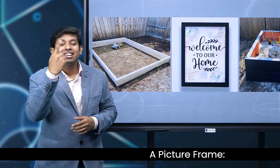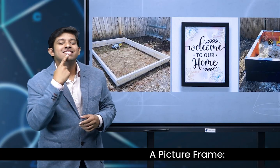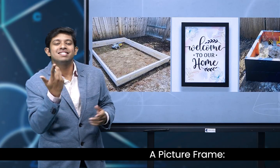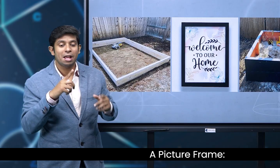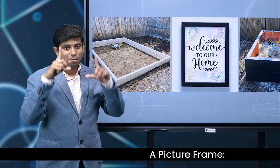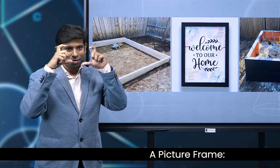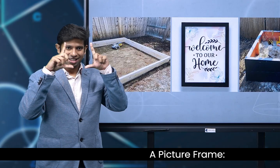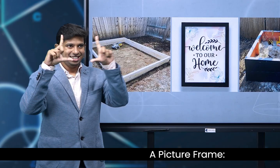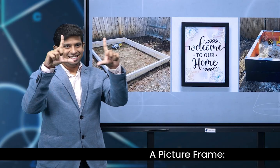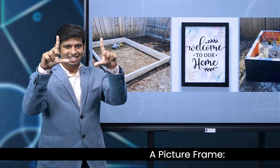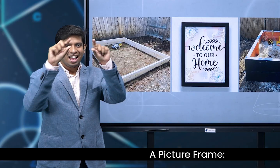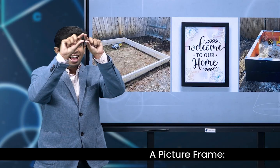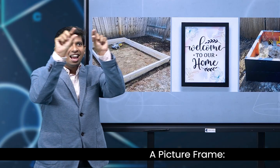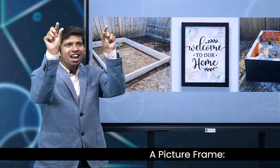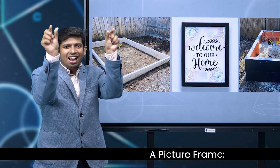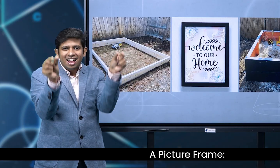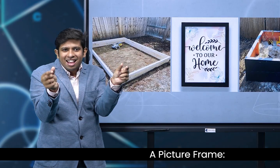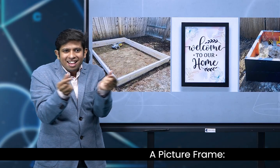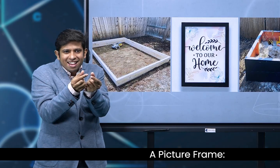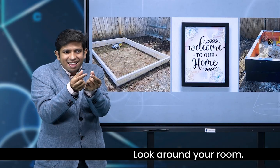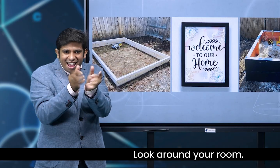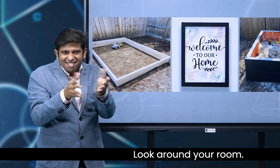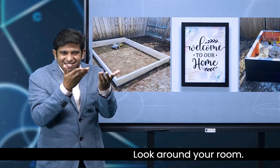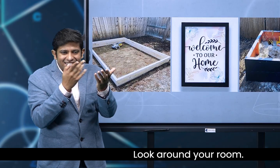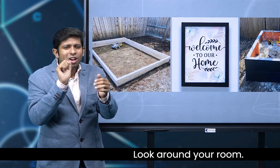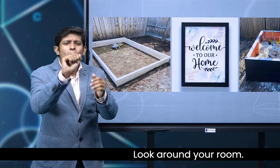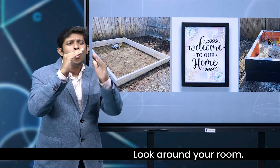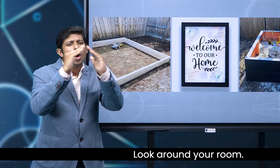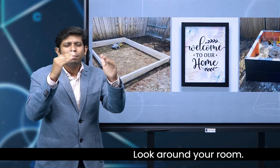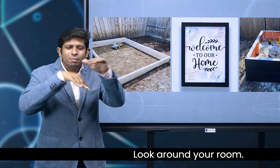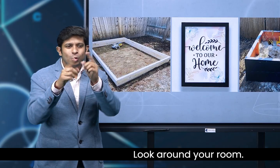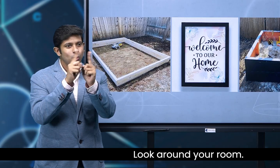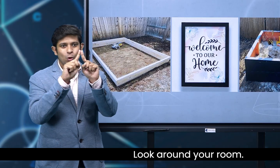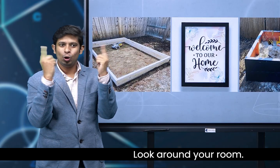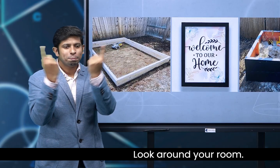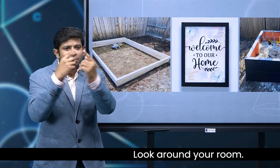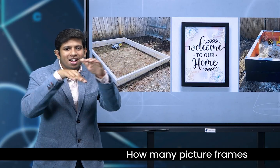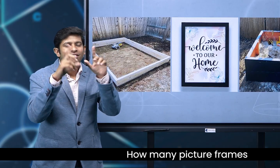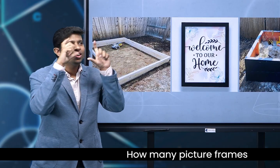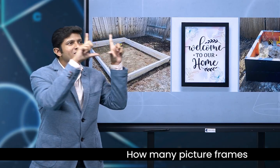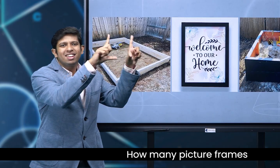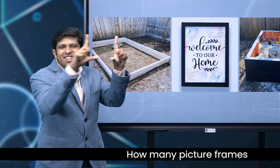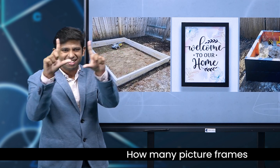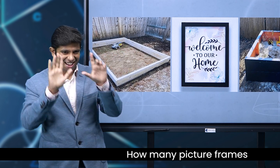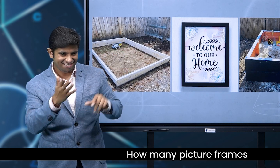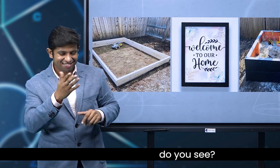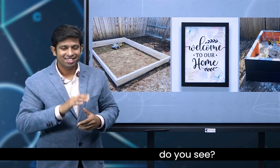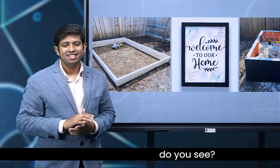A picture frame. Look around your room. How many picture frames do you see?